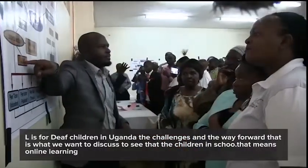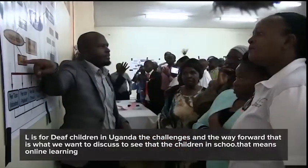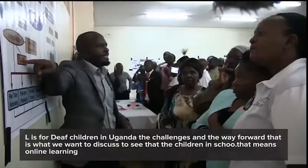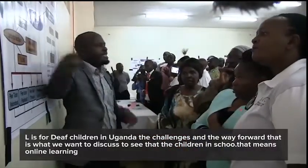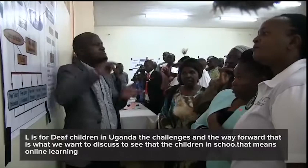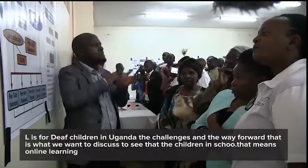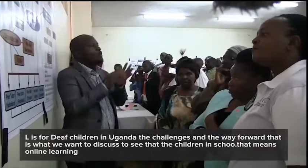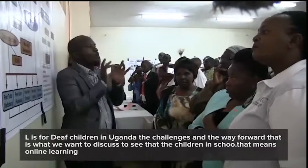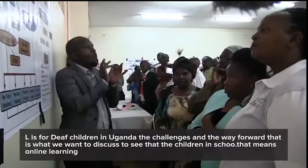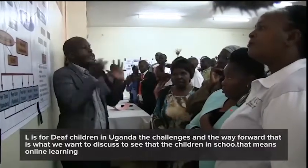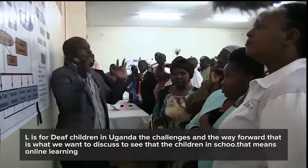that means online learning,